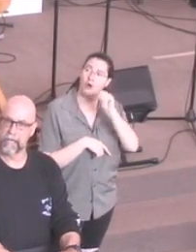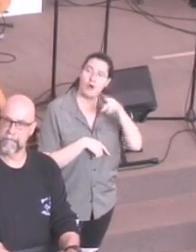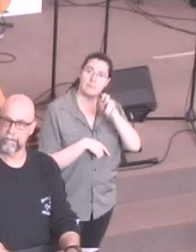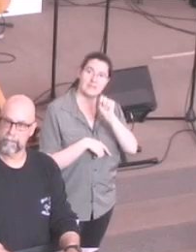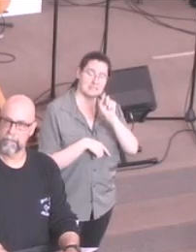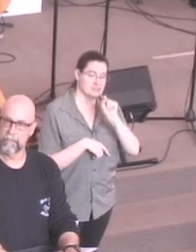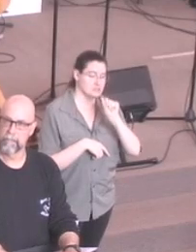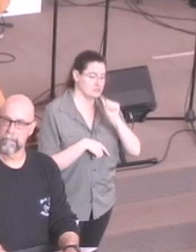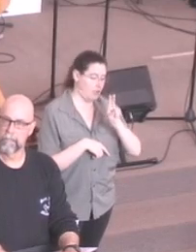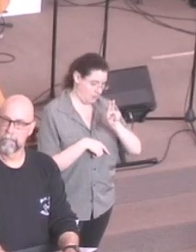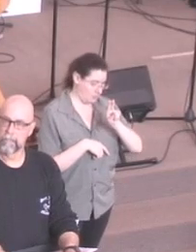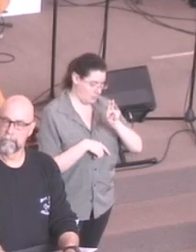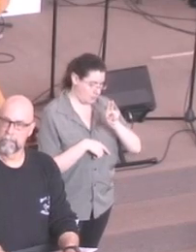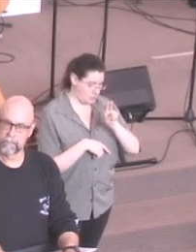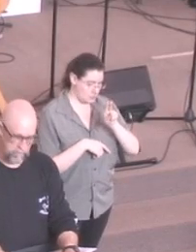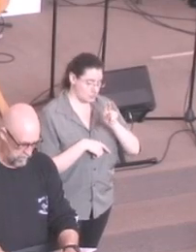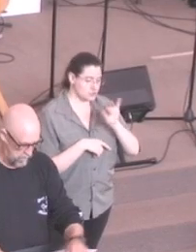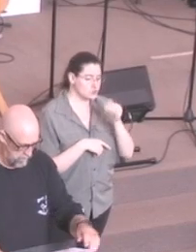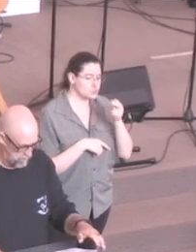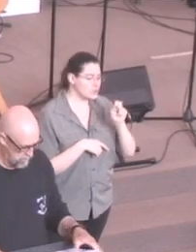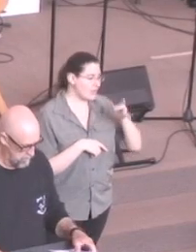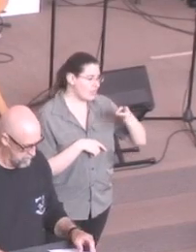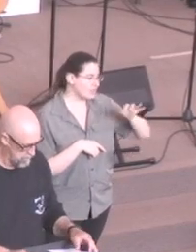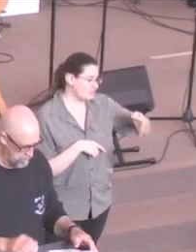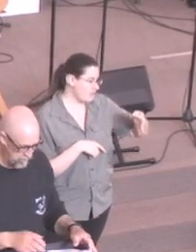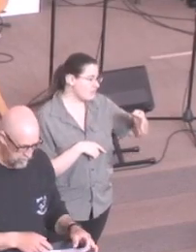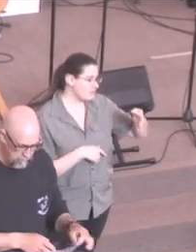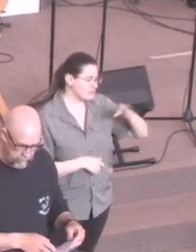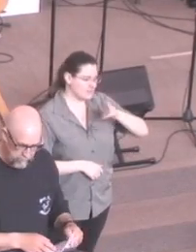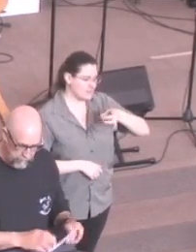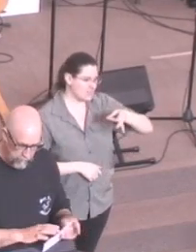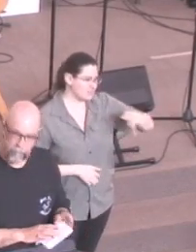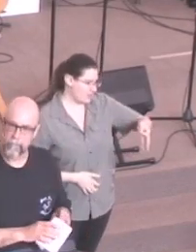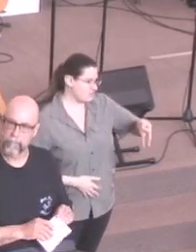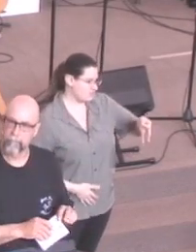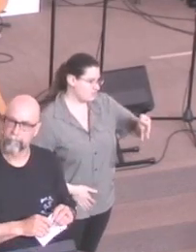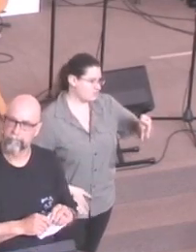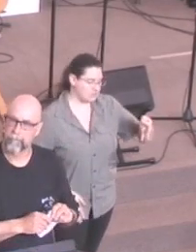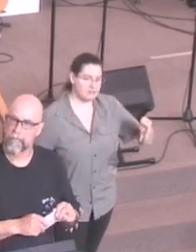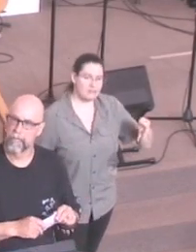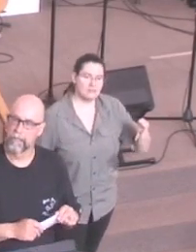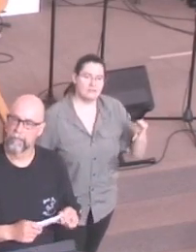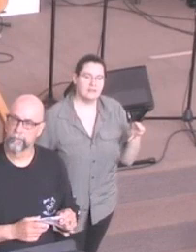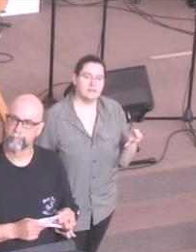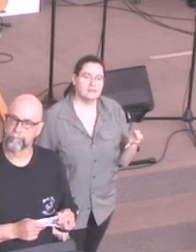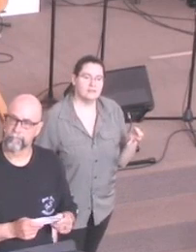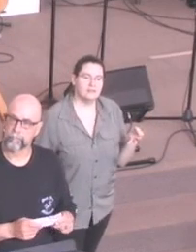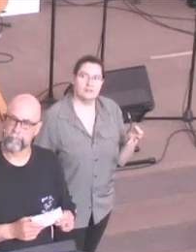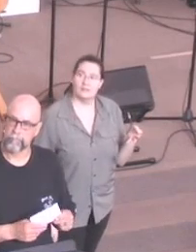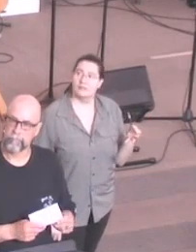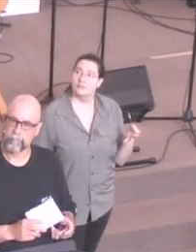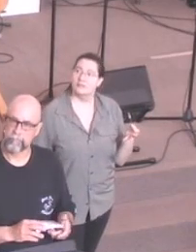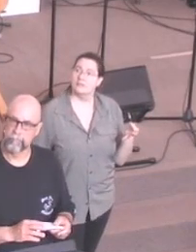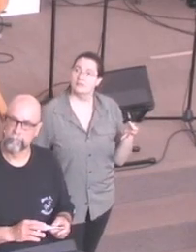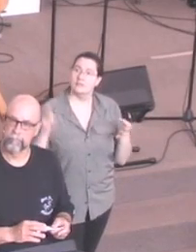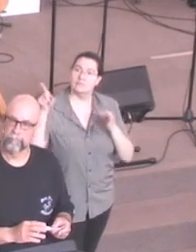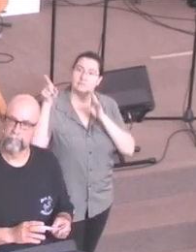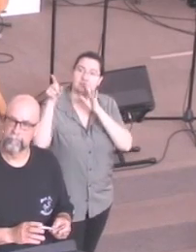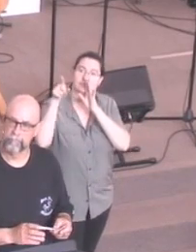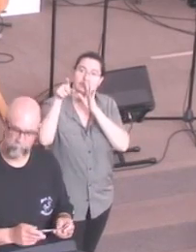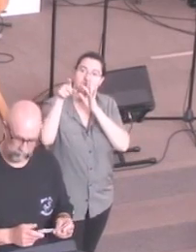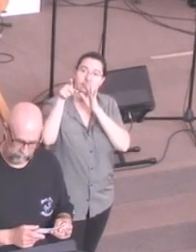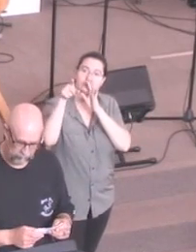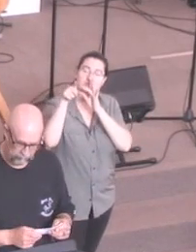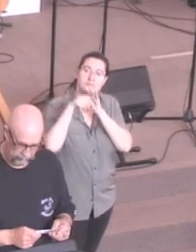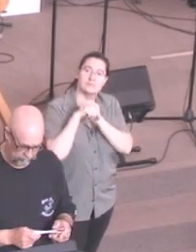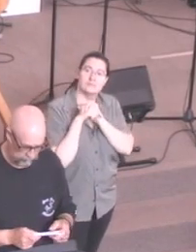8th, and 9th. Yes, we will have a good morning. We've got quite a few people going